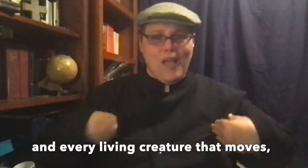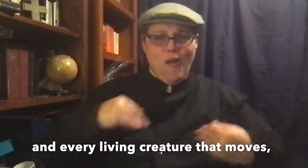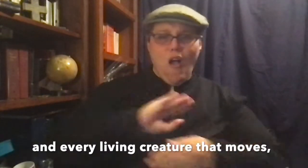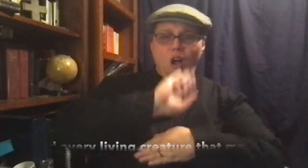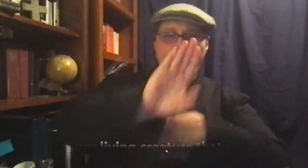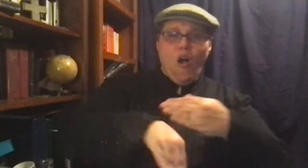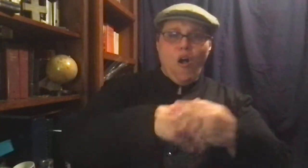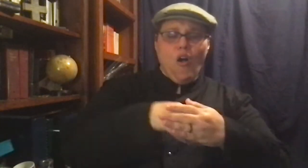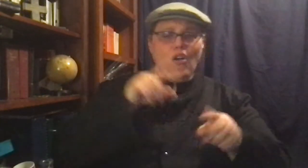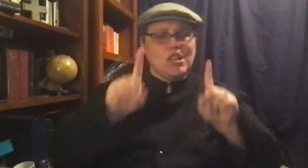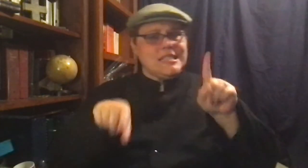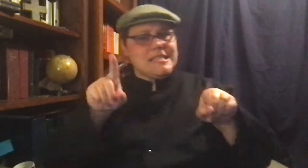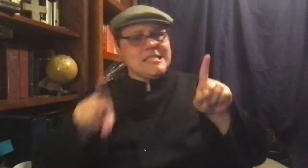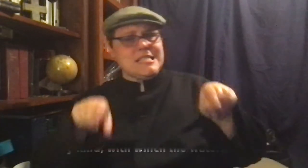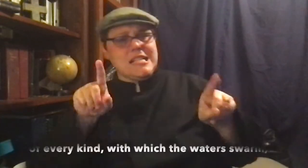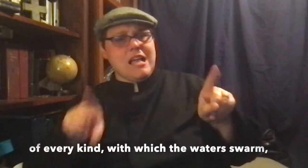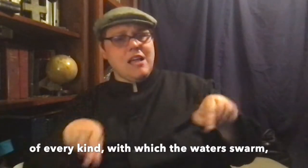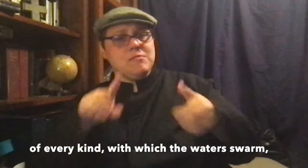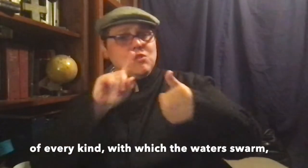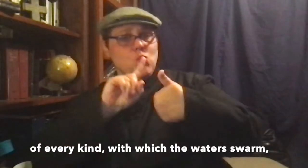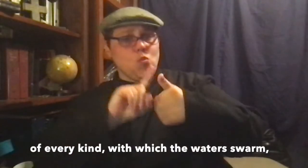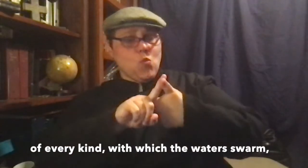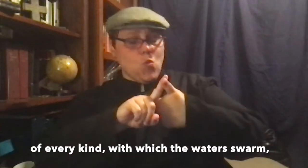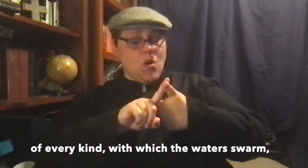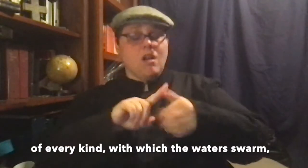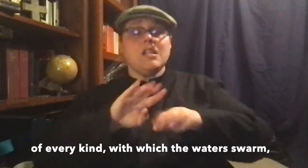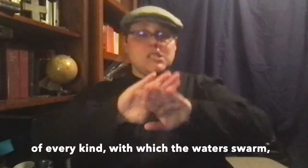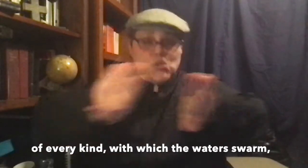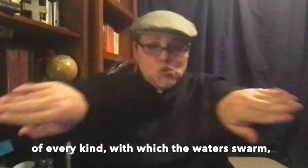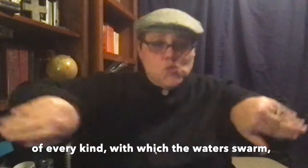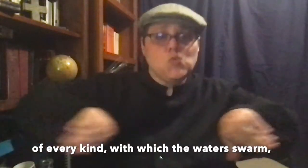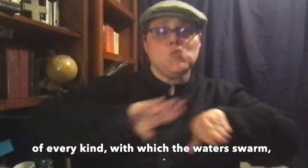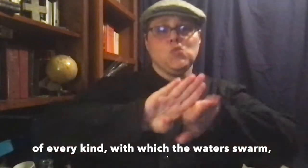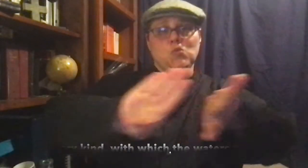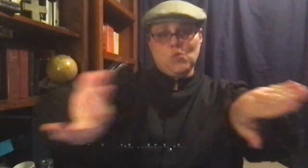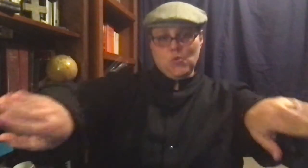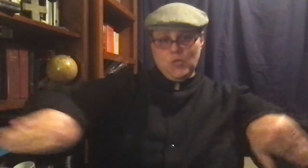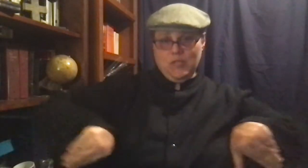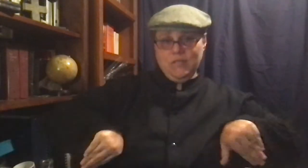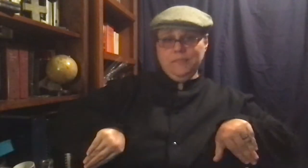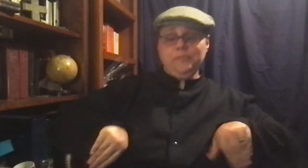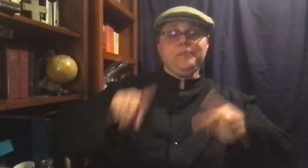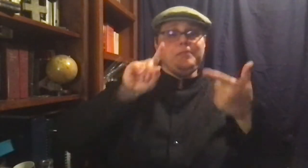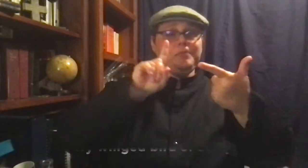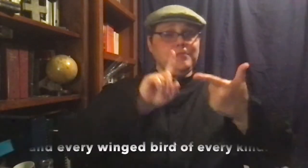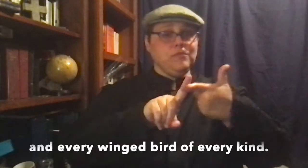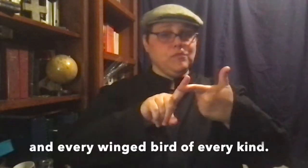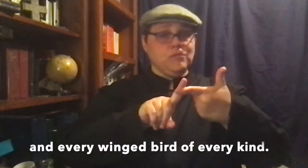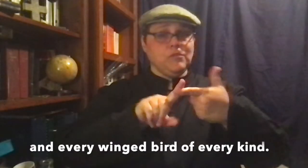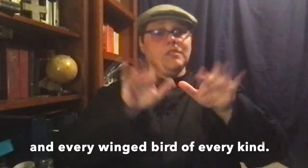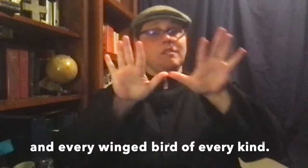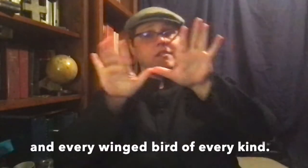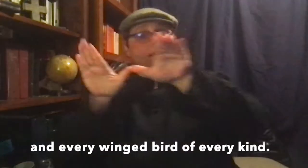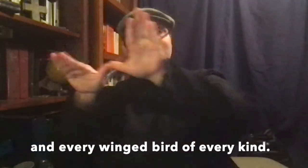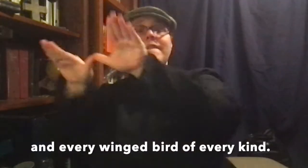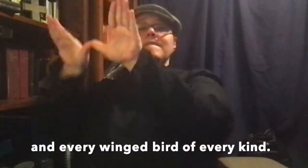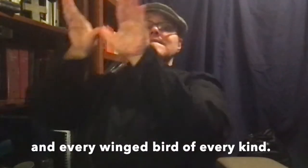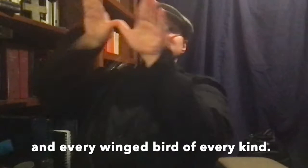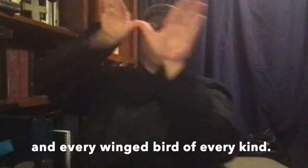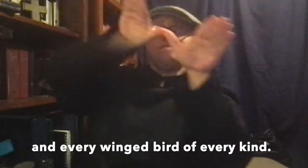and every living creature that moves of every kind with which the waters swarm, and every winged